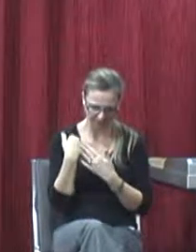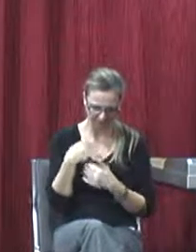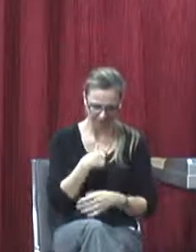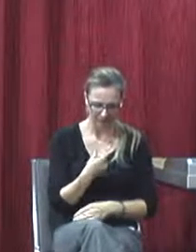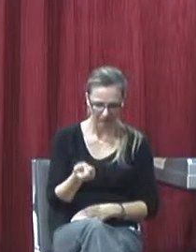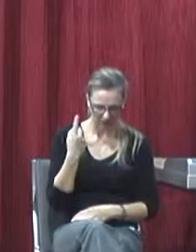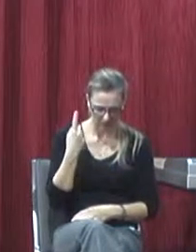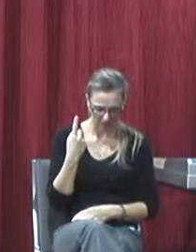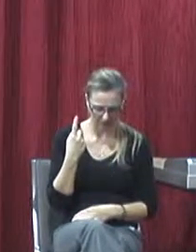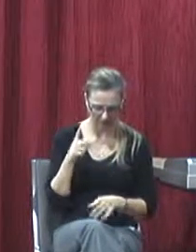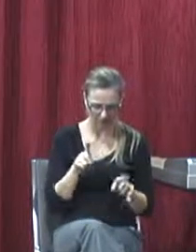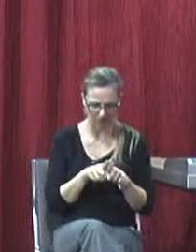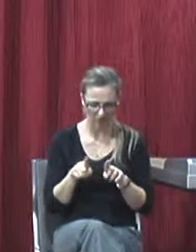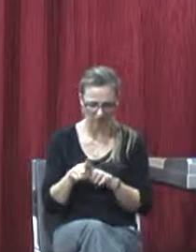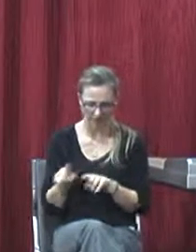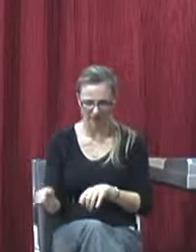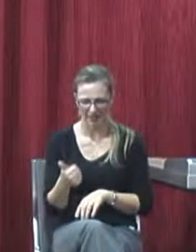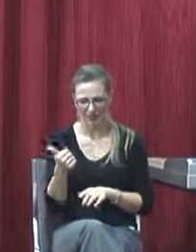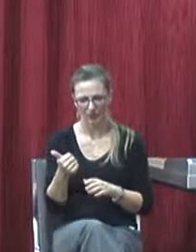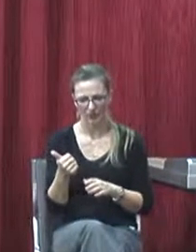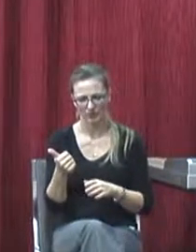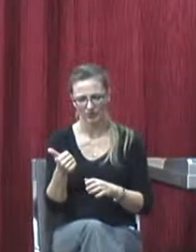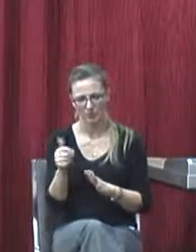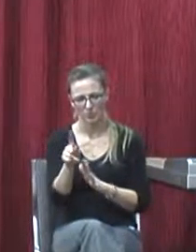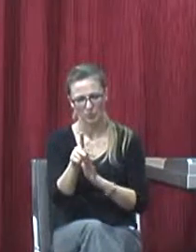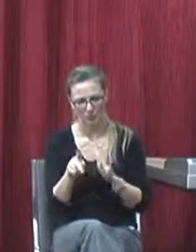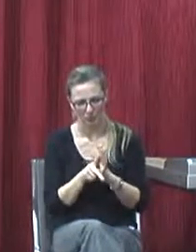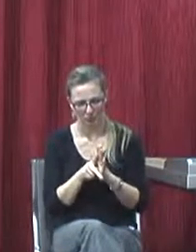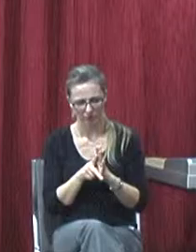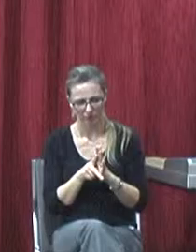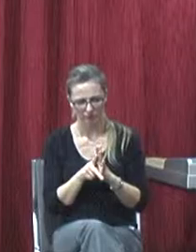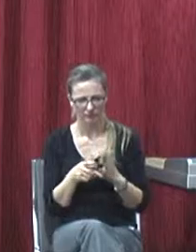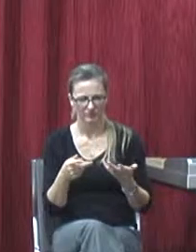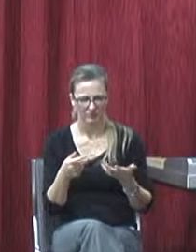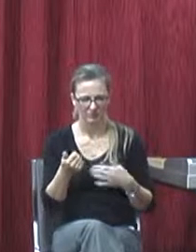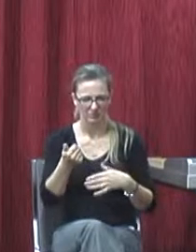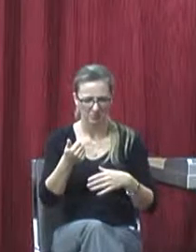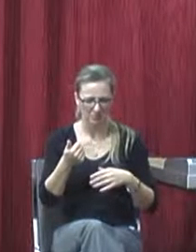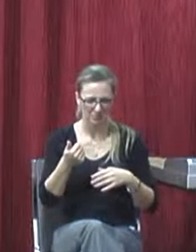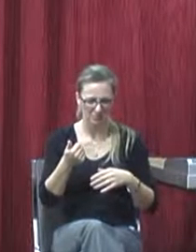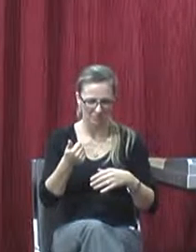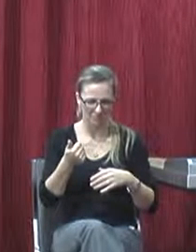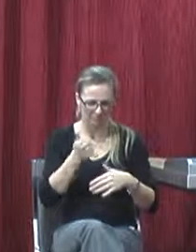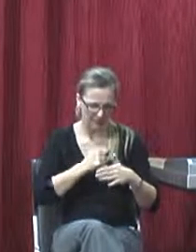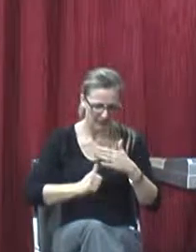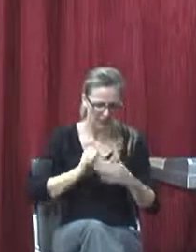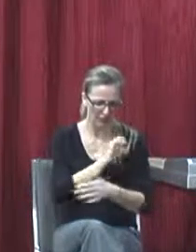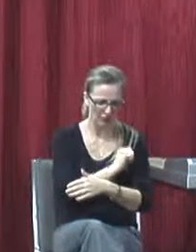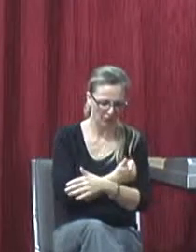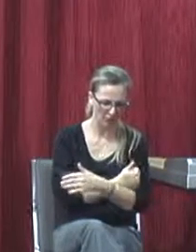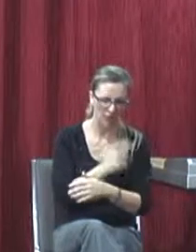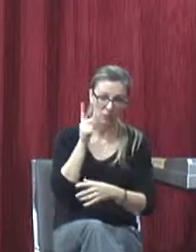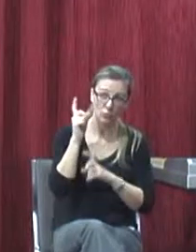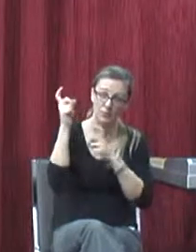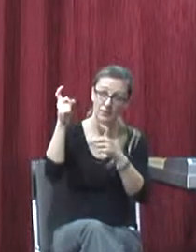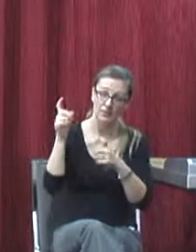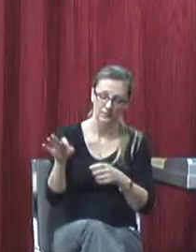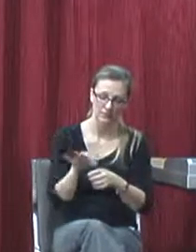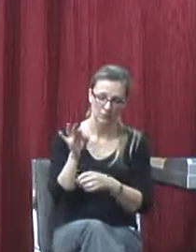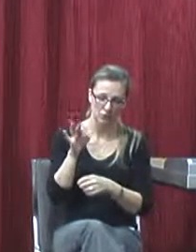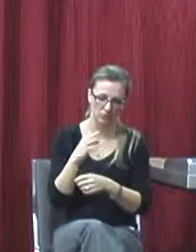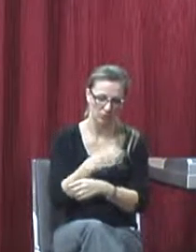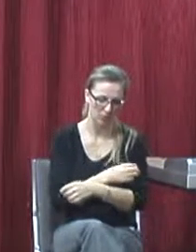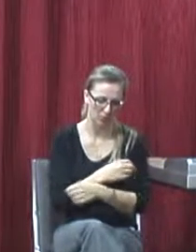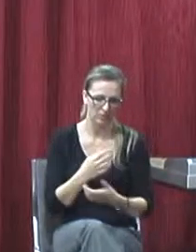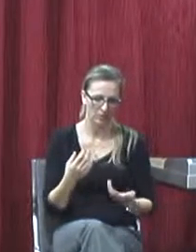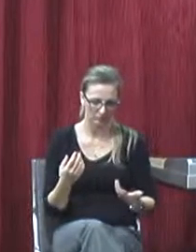to understand also that other principle of being under authority, that you give spiritual power to those who are under your authority and